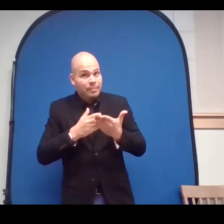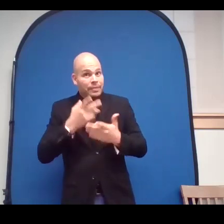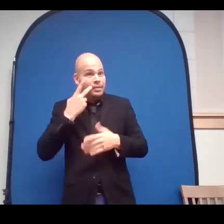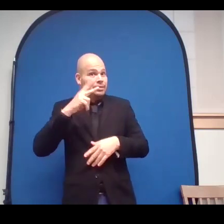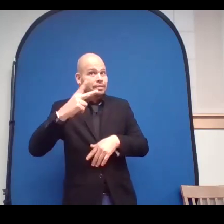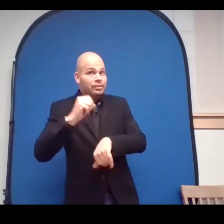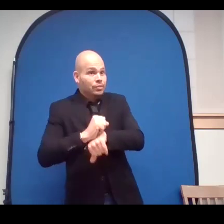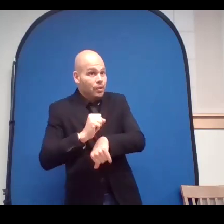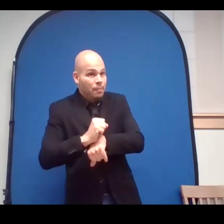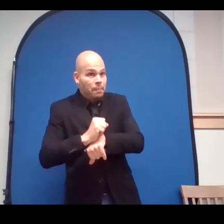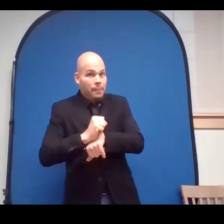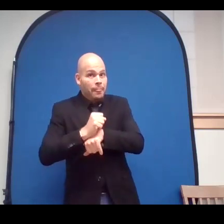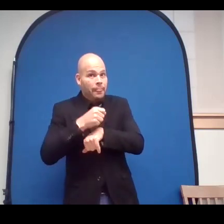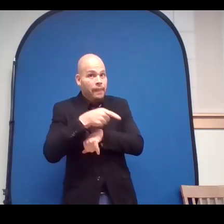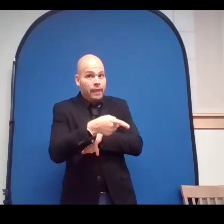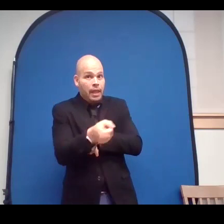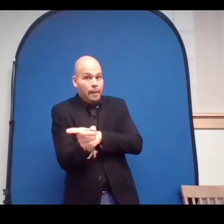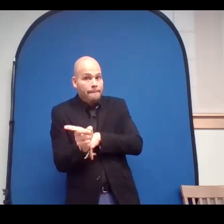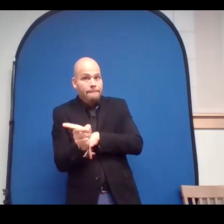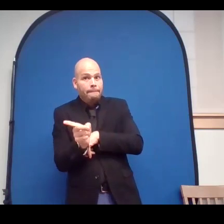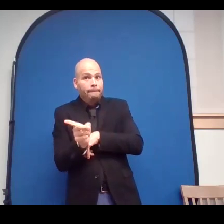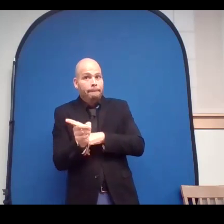Yes, sir. Including a sheriff?